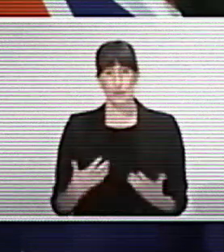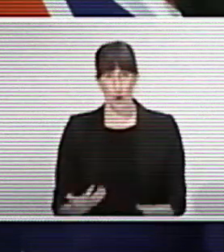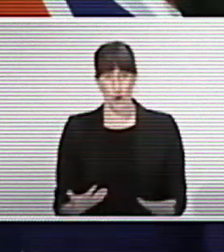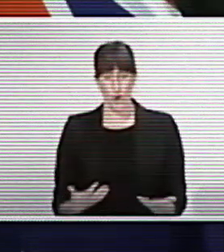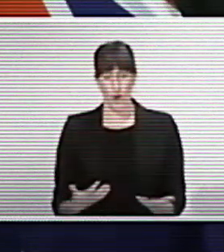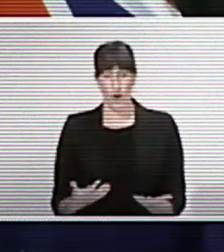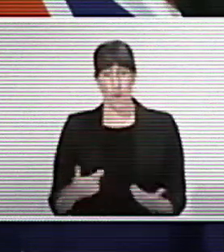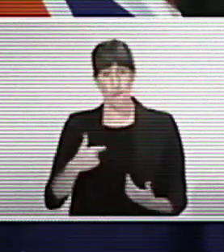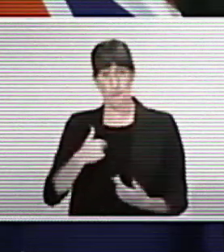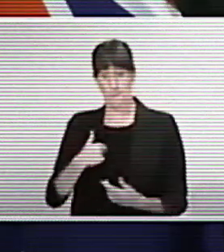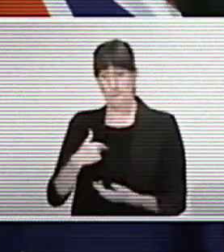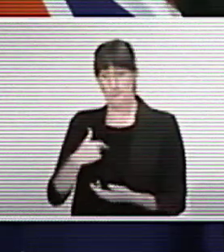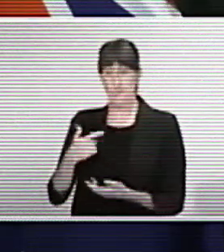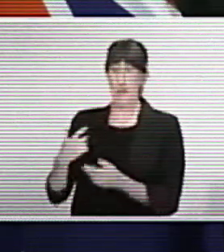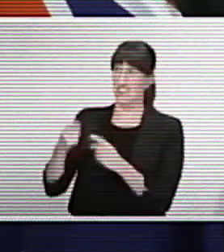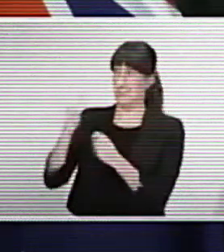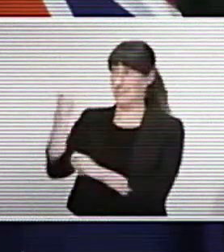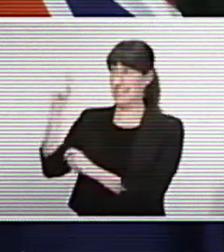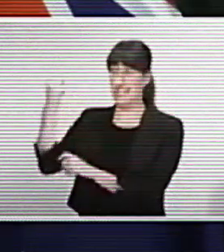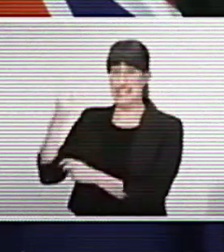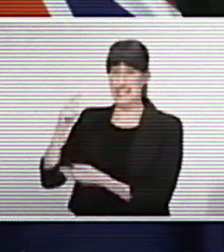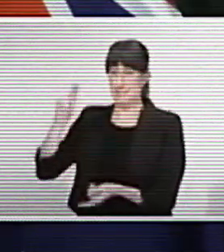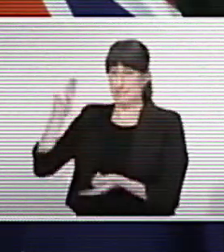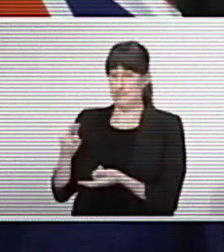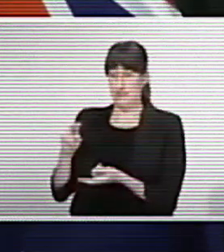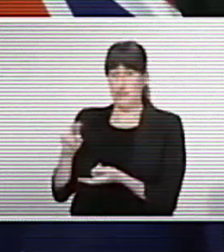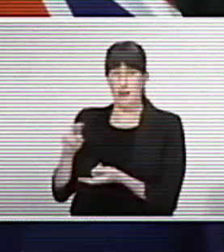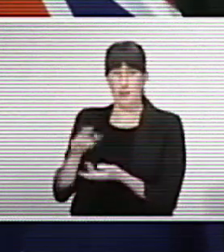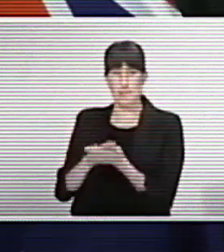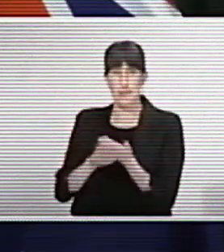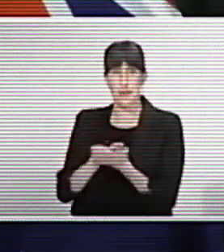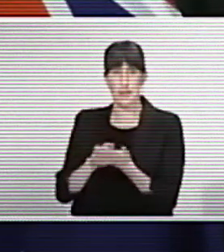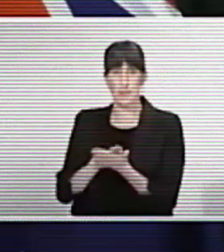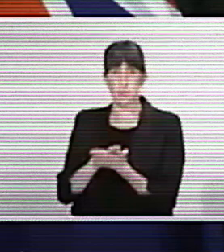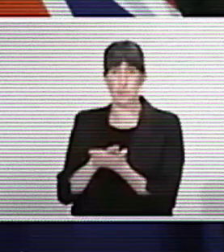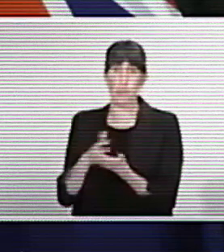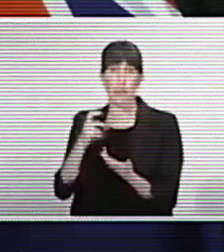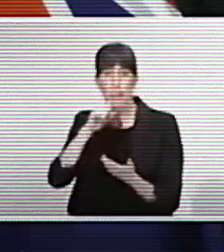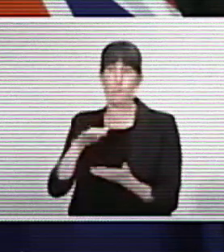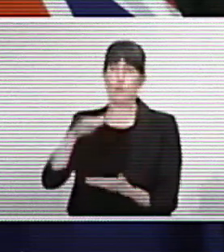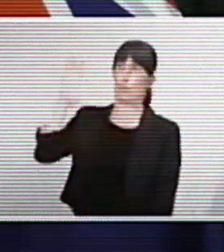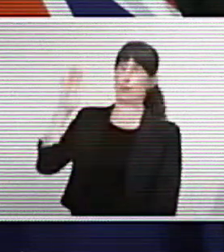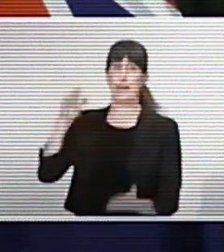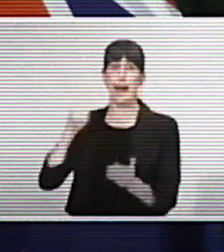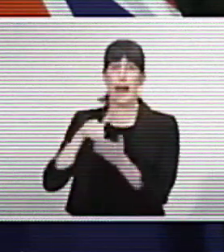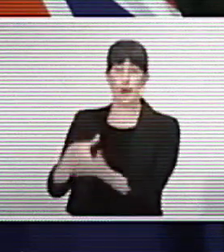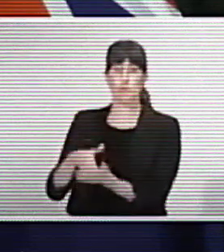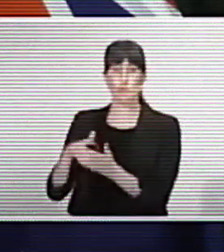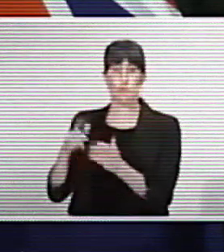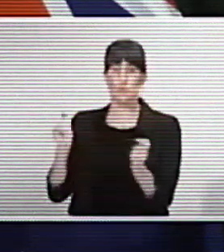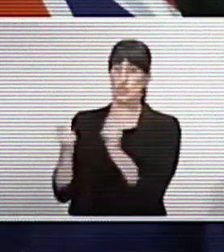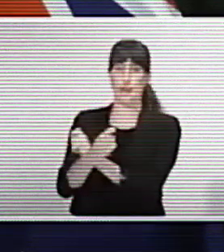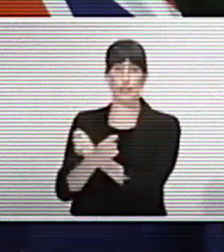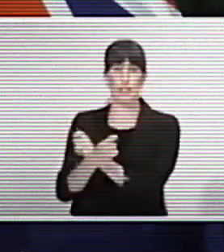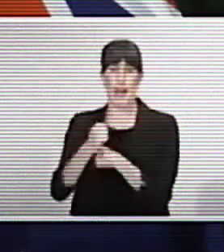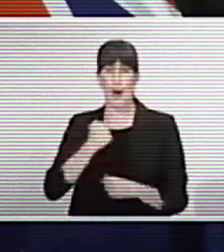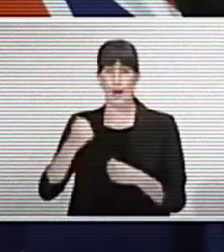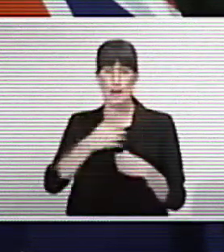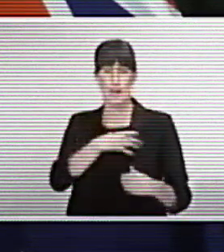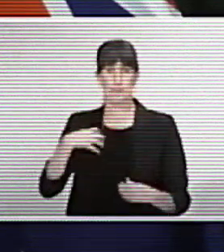won't shift the government's overall fiscal position, it is about leadership, and I acknowledge my colleagues, both